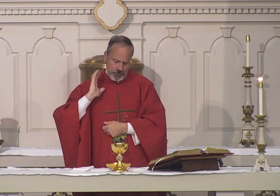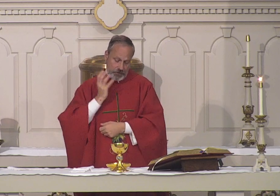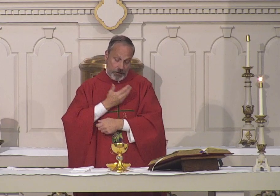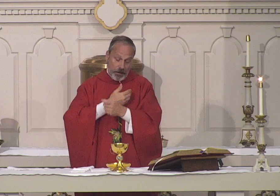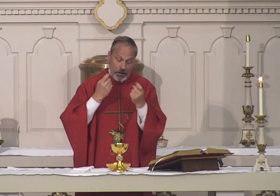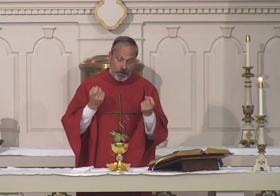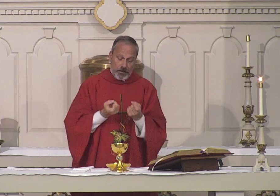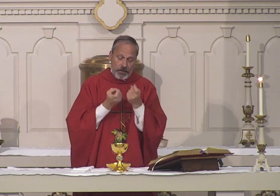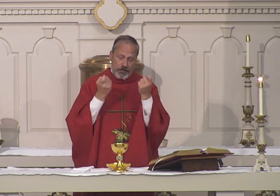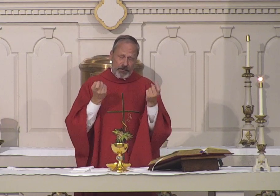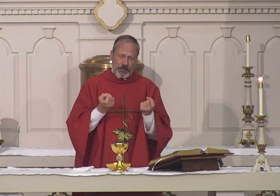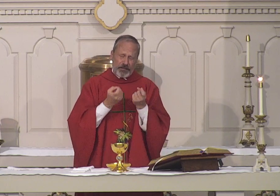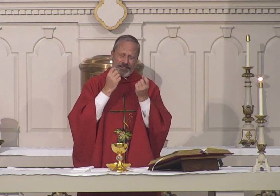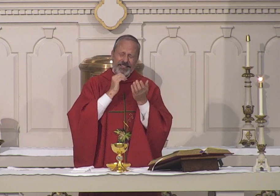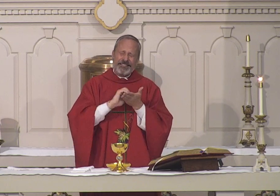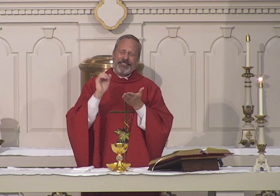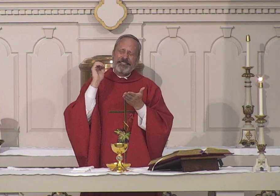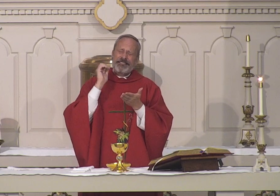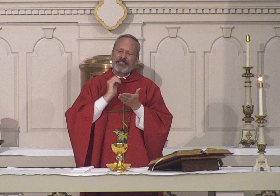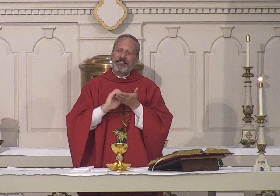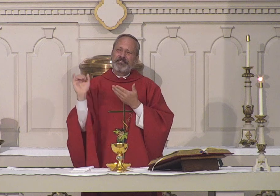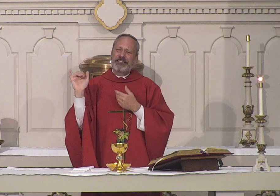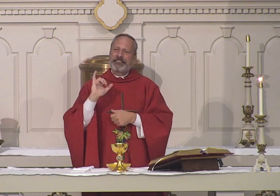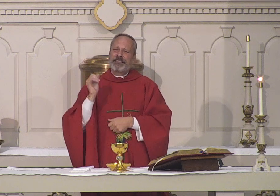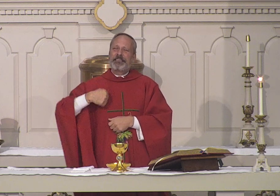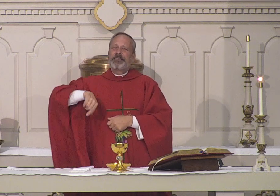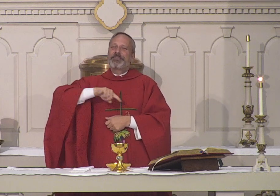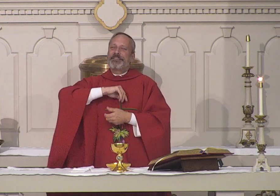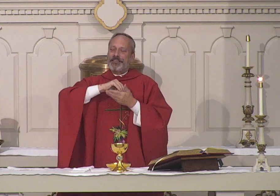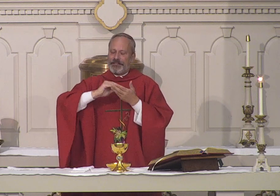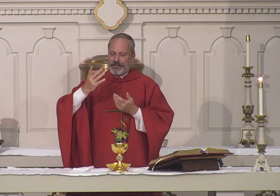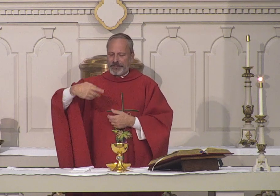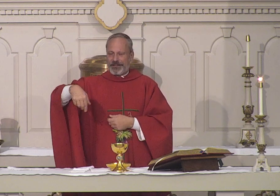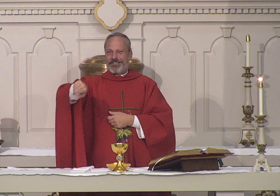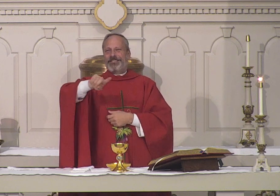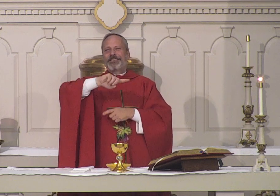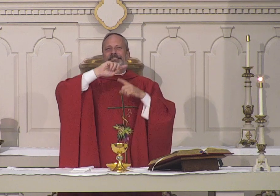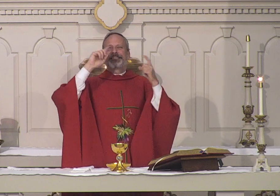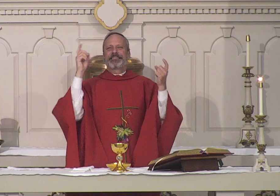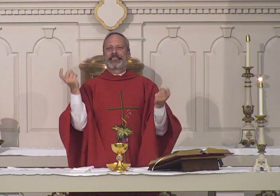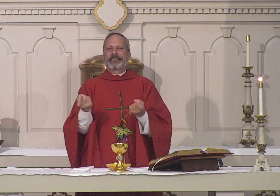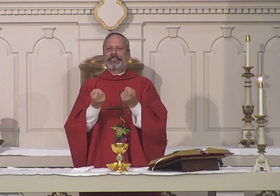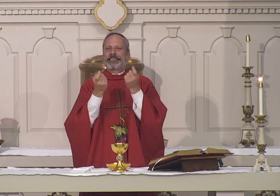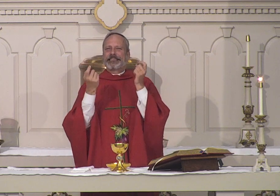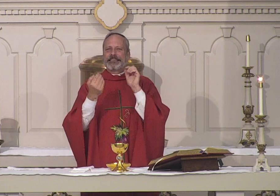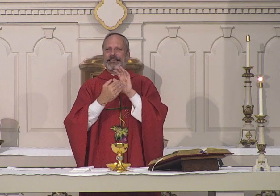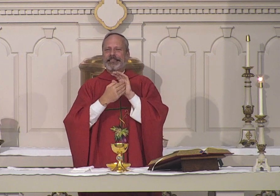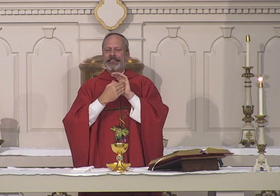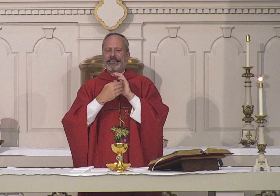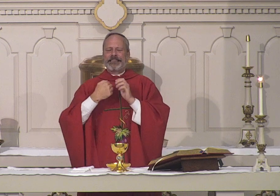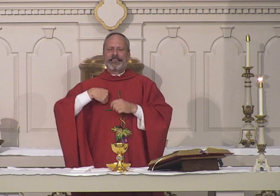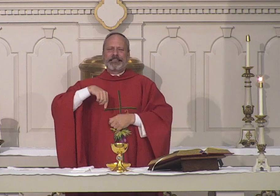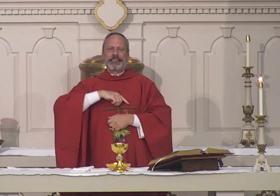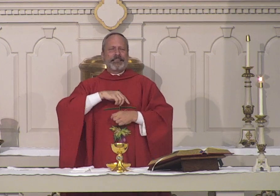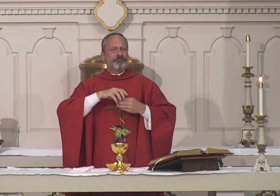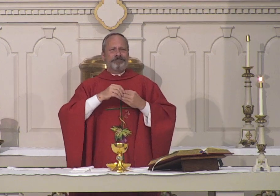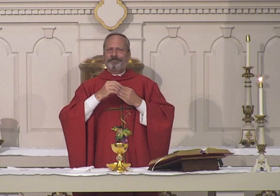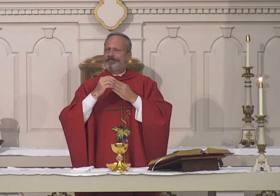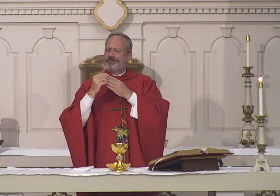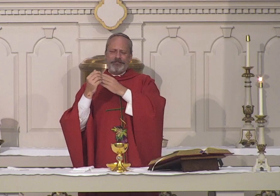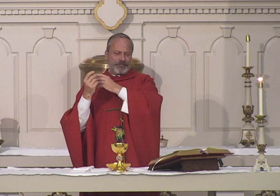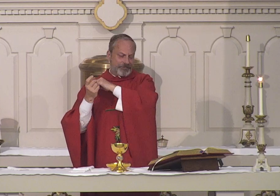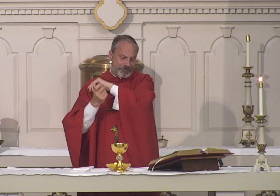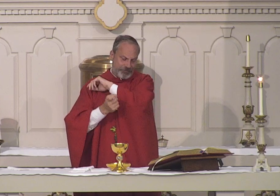as we forgive those who trespass against us. And lead us not into temptation, but deliver us from